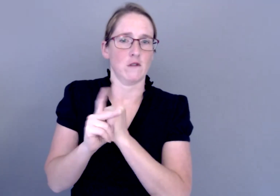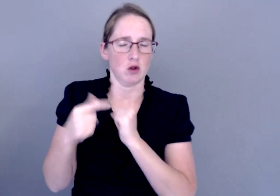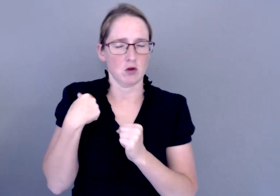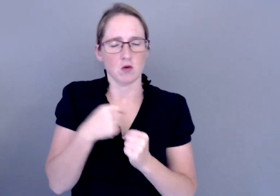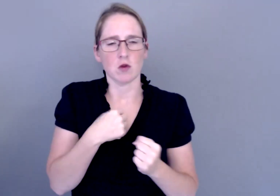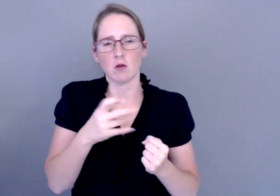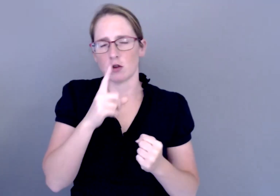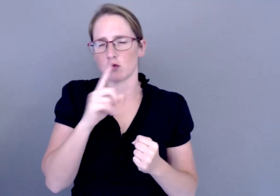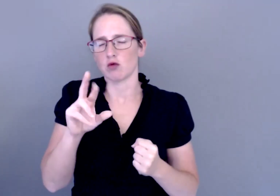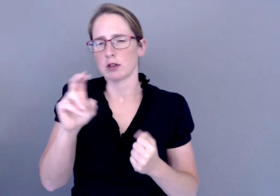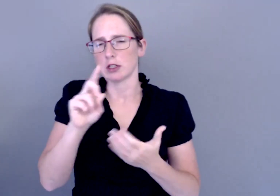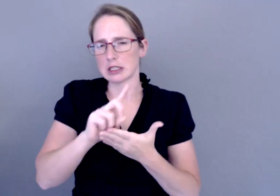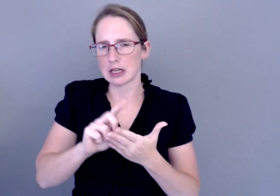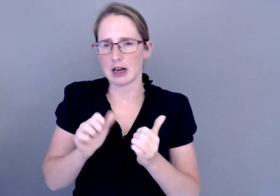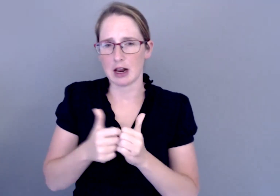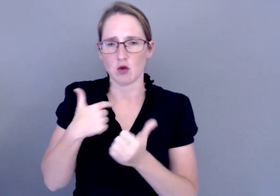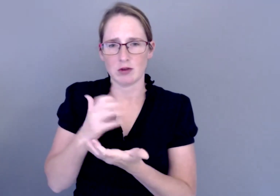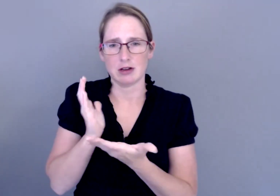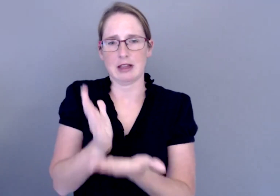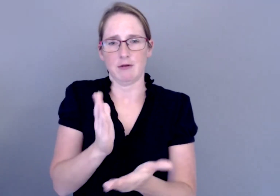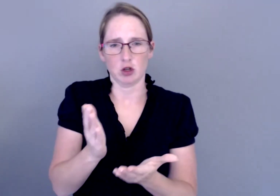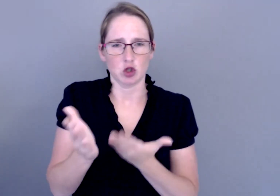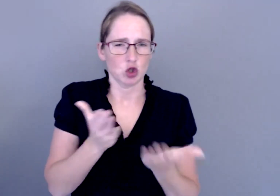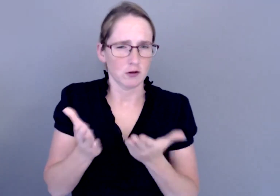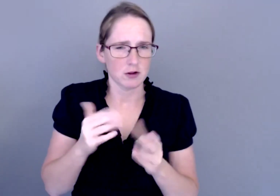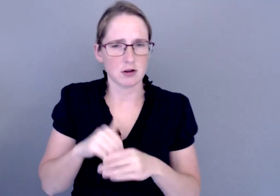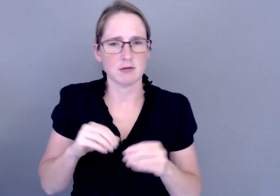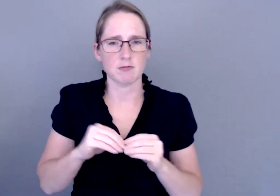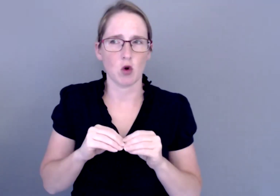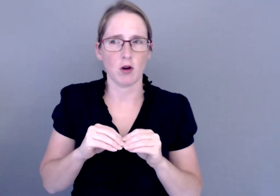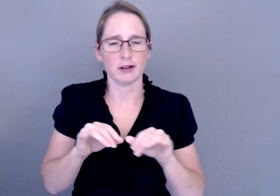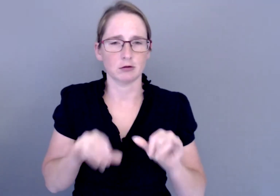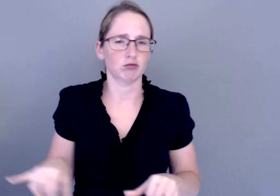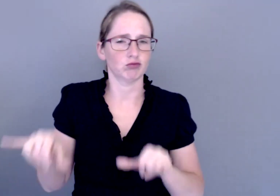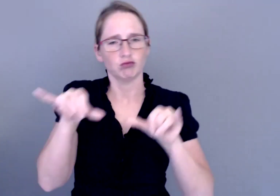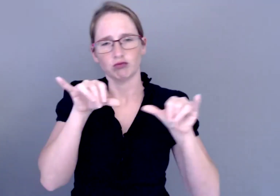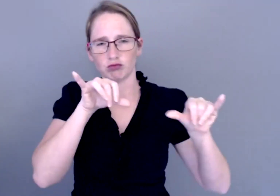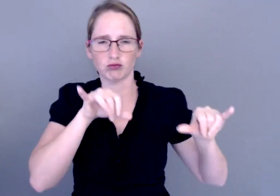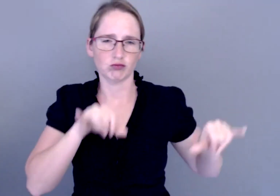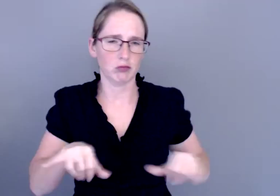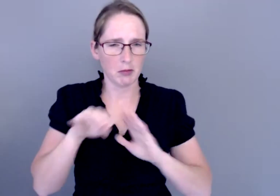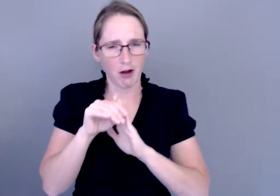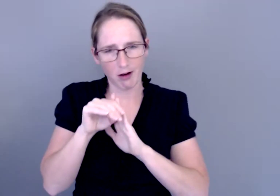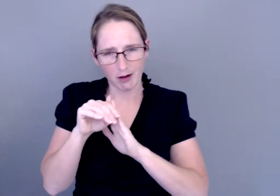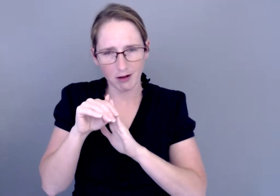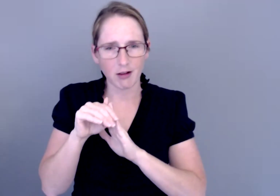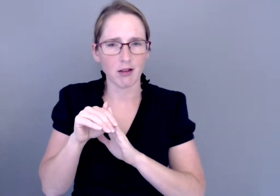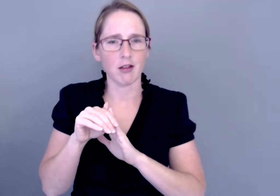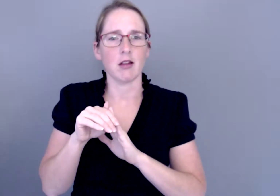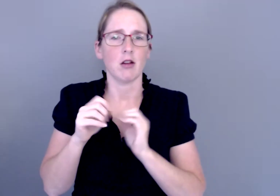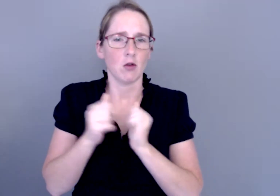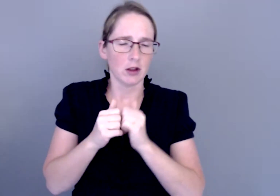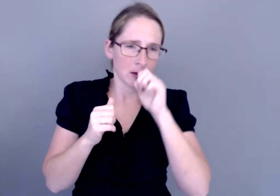to redesign how we deliver services in a more uniform, unified model for children and